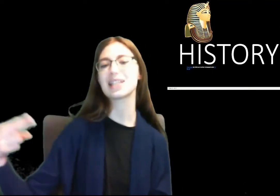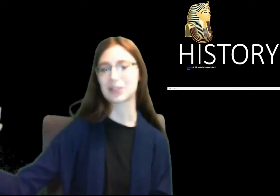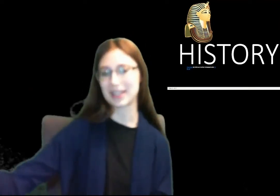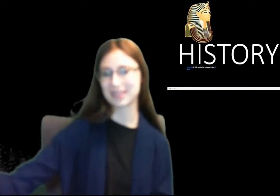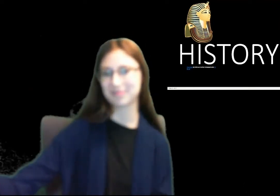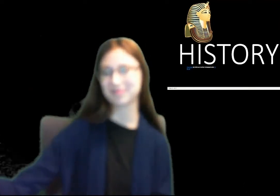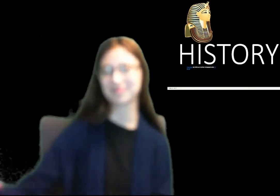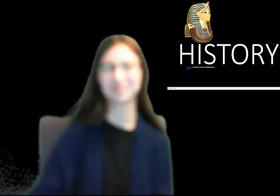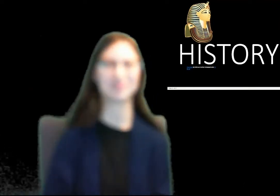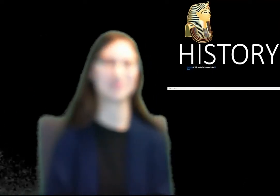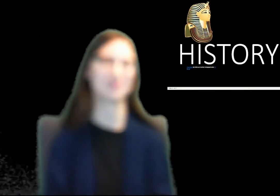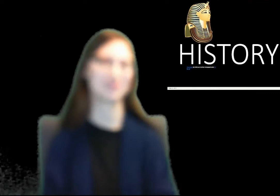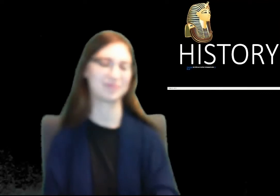History.